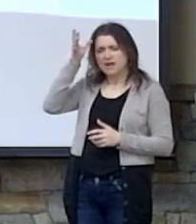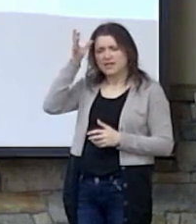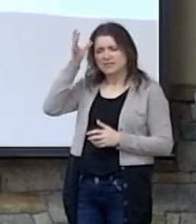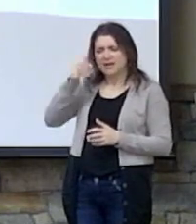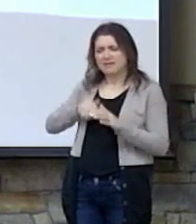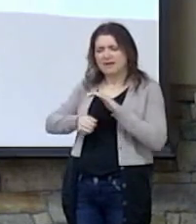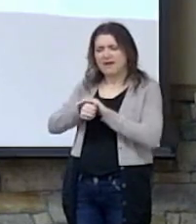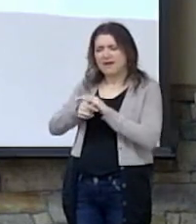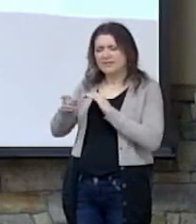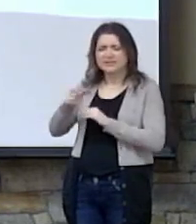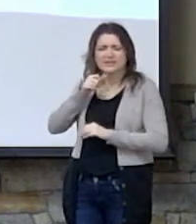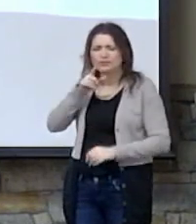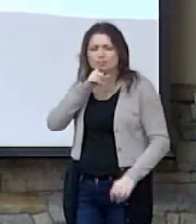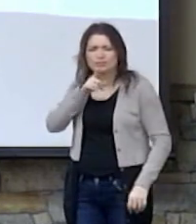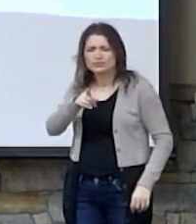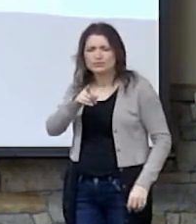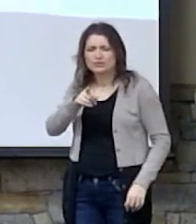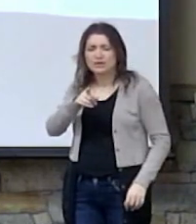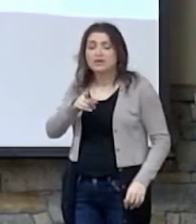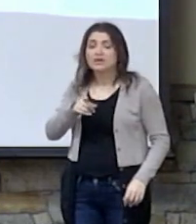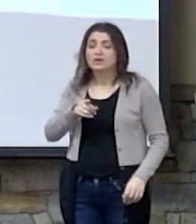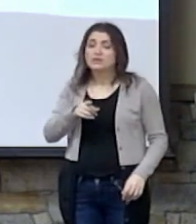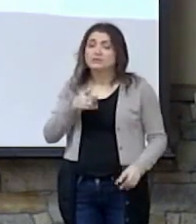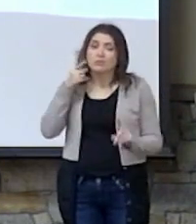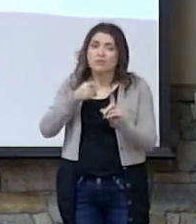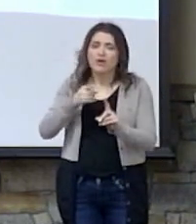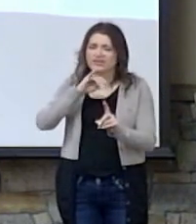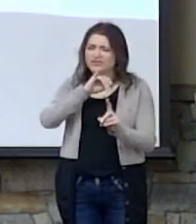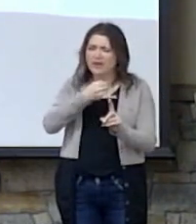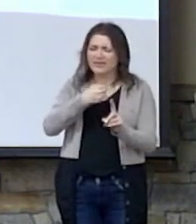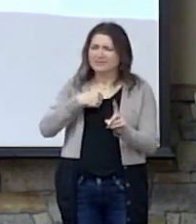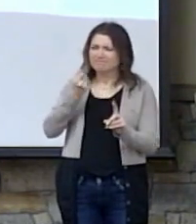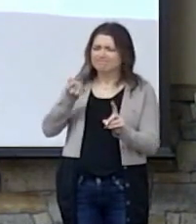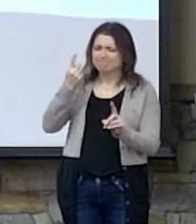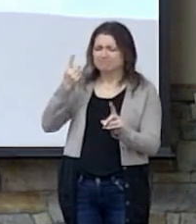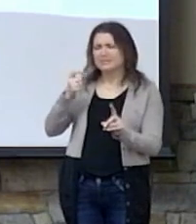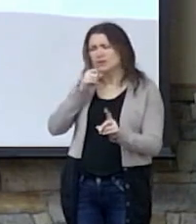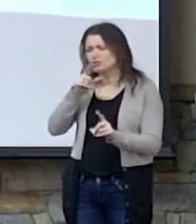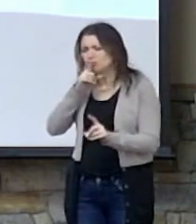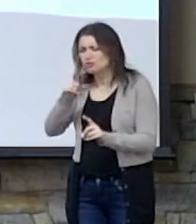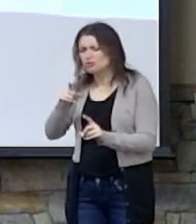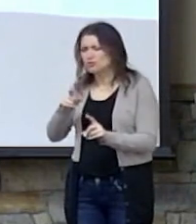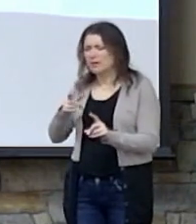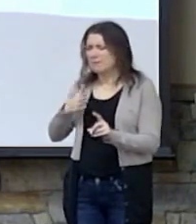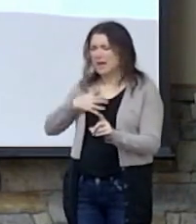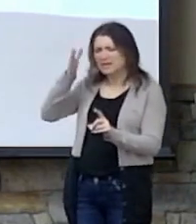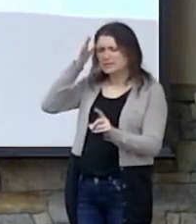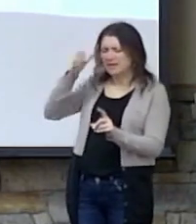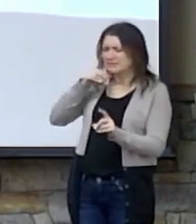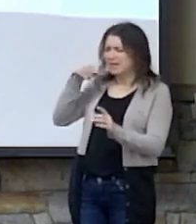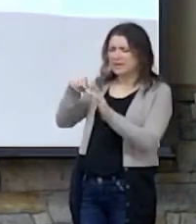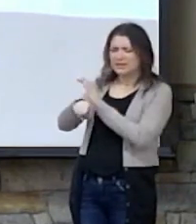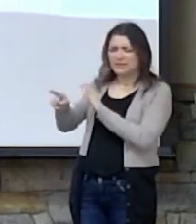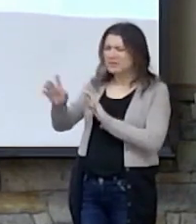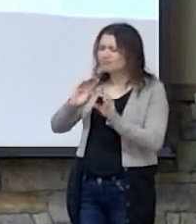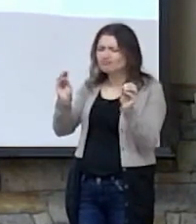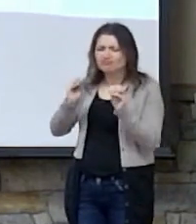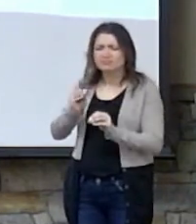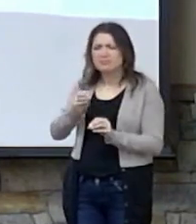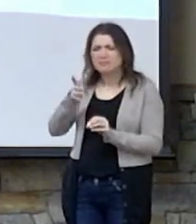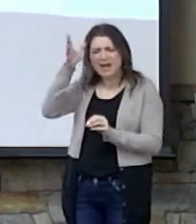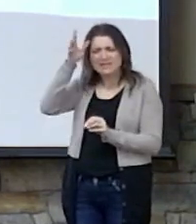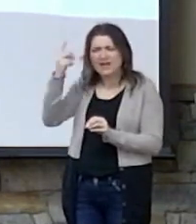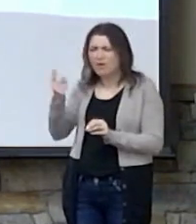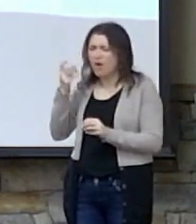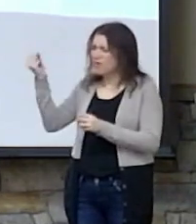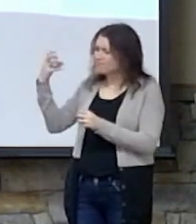so." See, Jonathan just has a hard time wrapping his head around this. My father, he's not going to do this to you. There's nothing that my father hides or